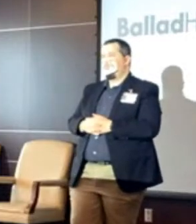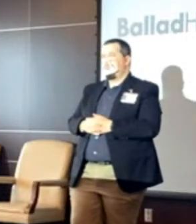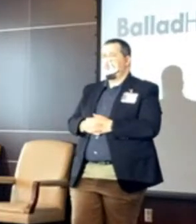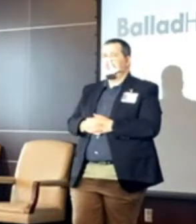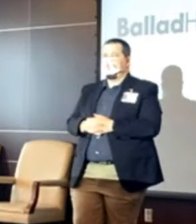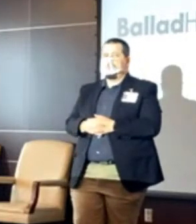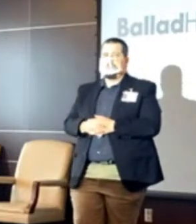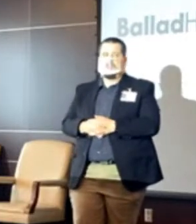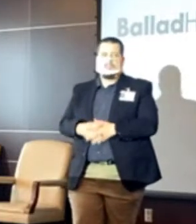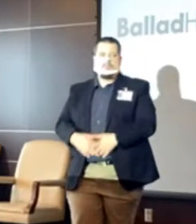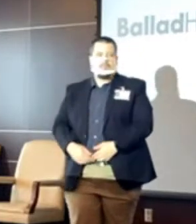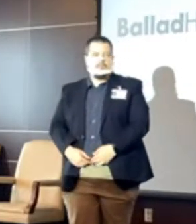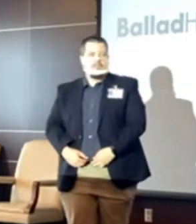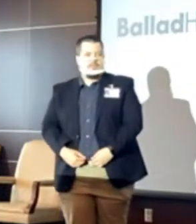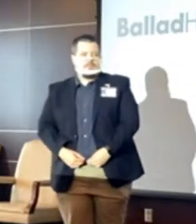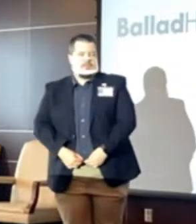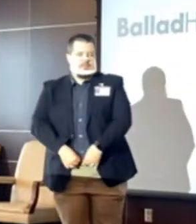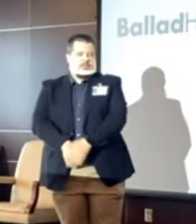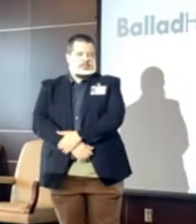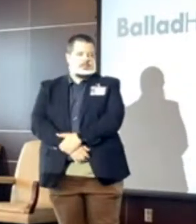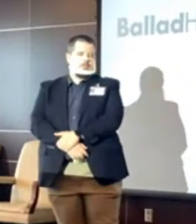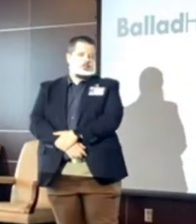Okay, we're gonna open up the line.